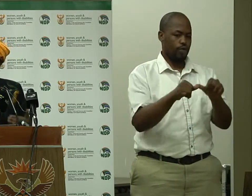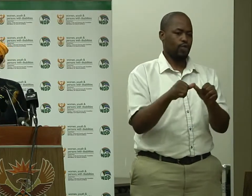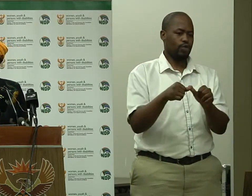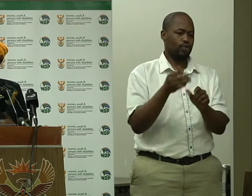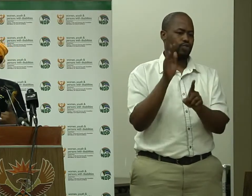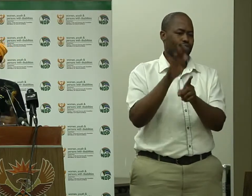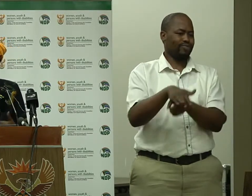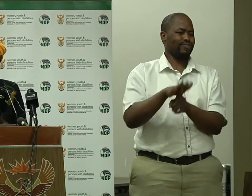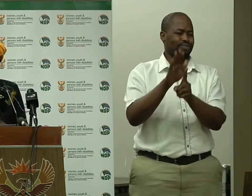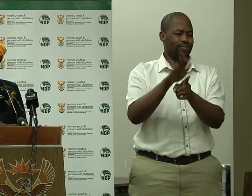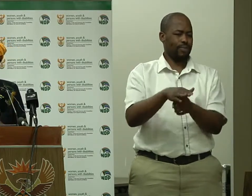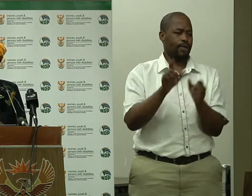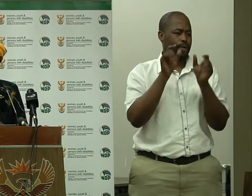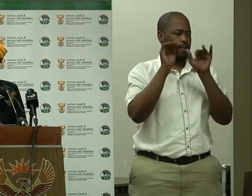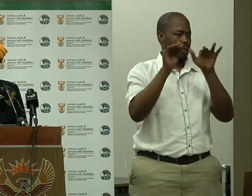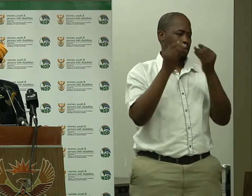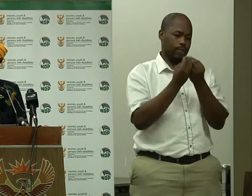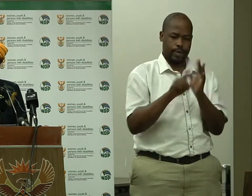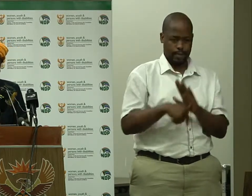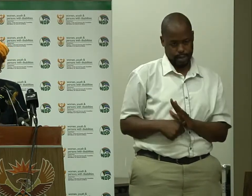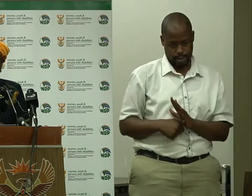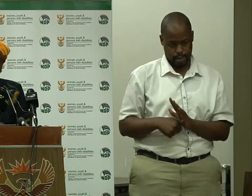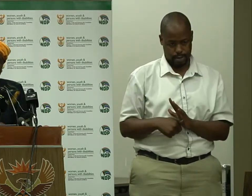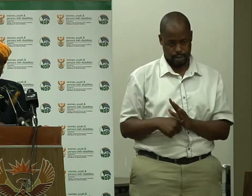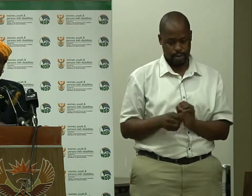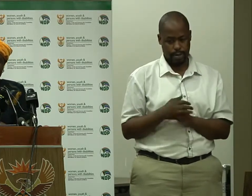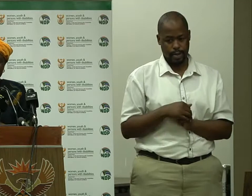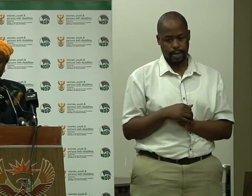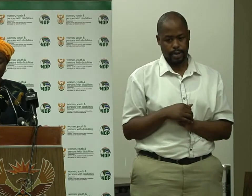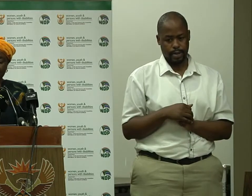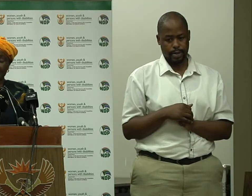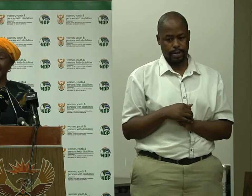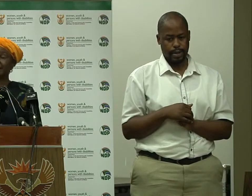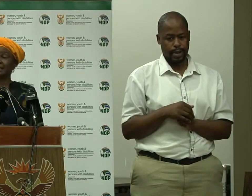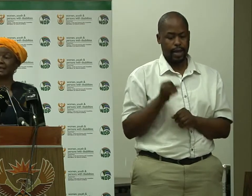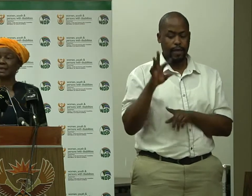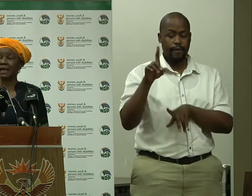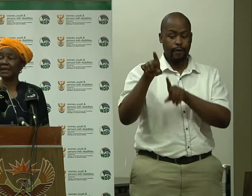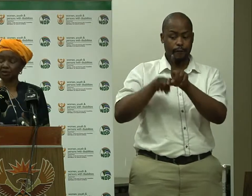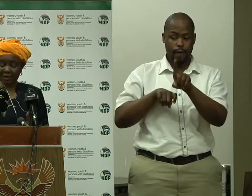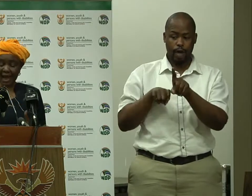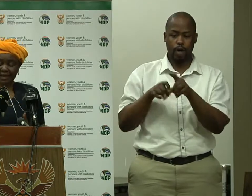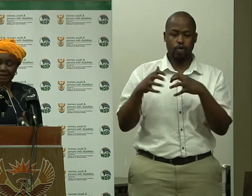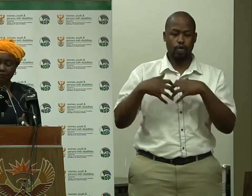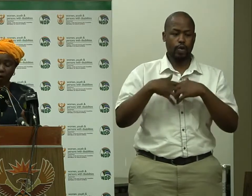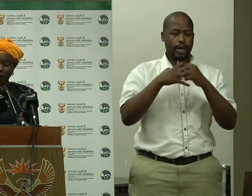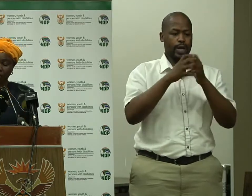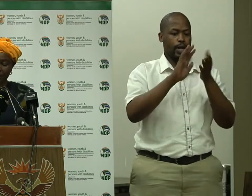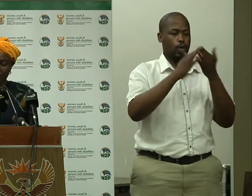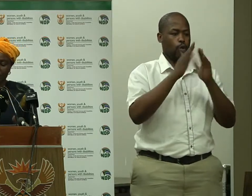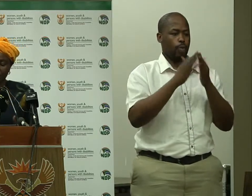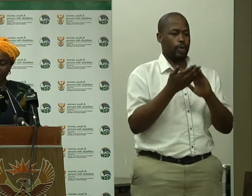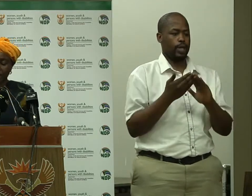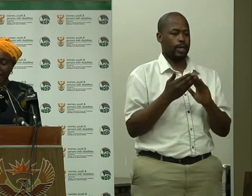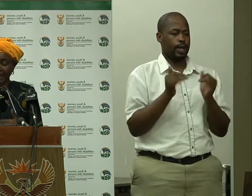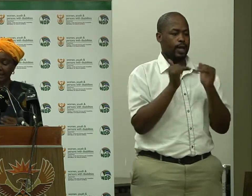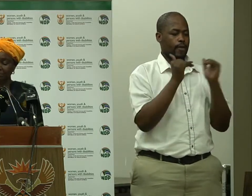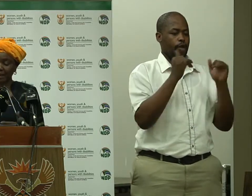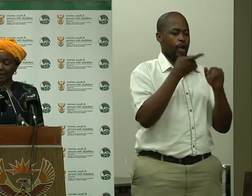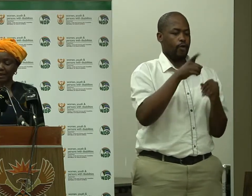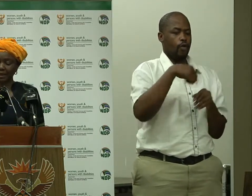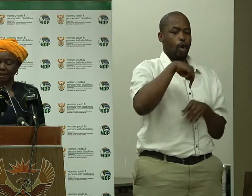and marginalize persons with disabilities. Failure to create a society for all